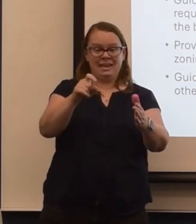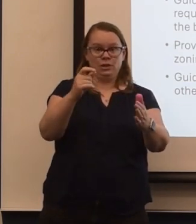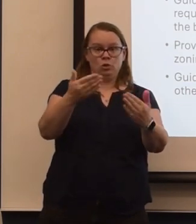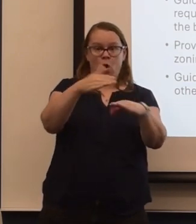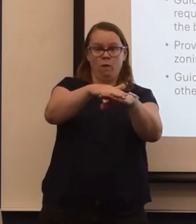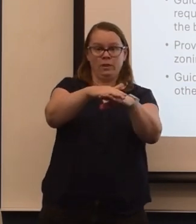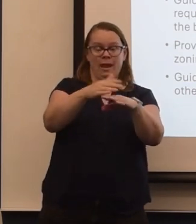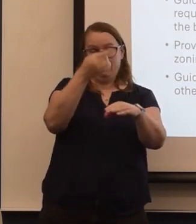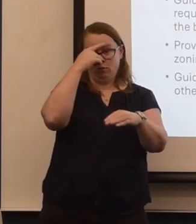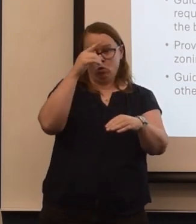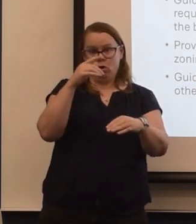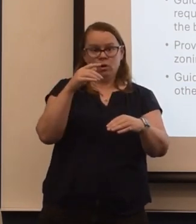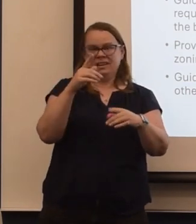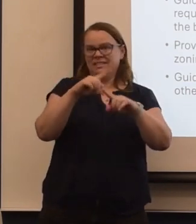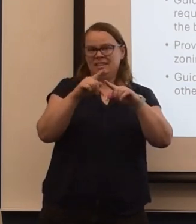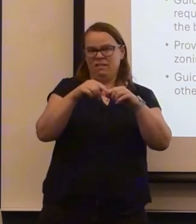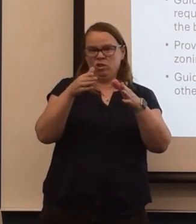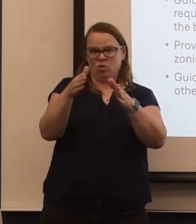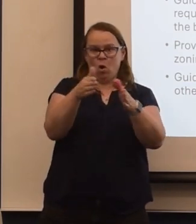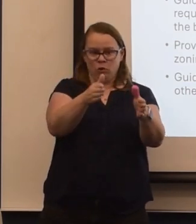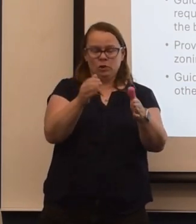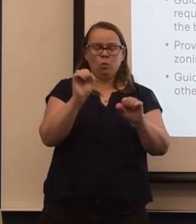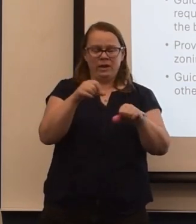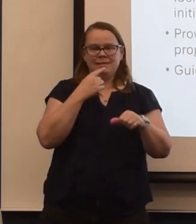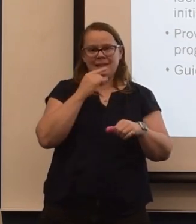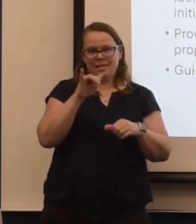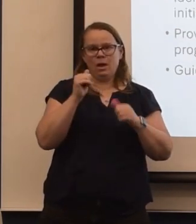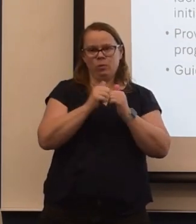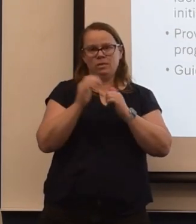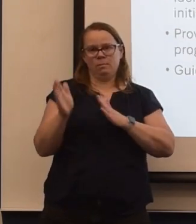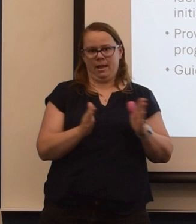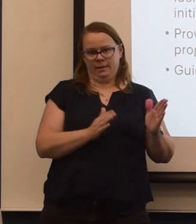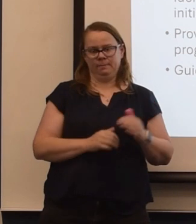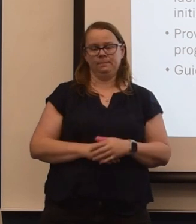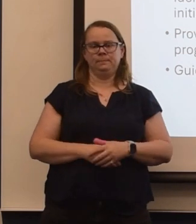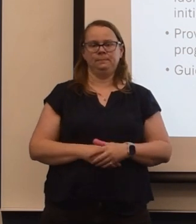overlay for Truman Road, or something like that.